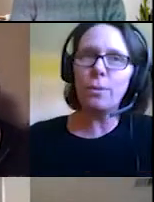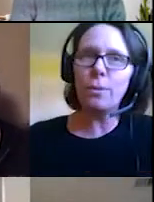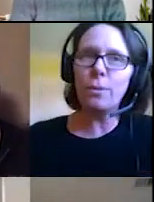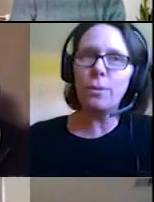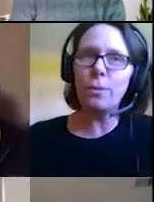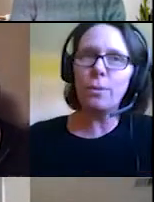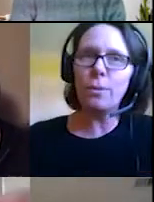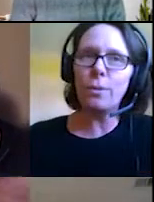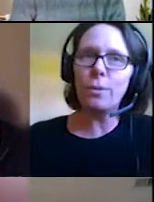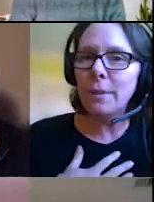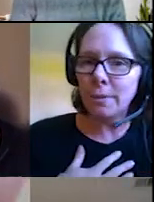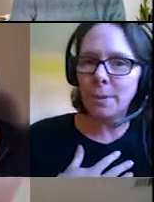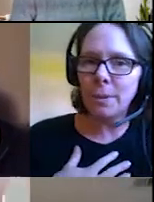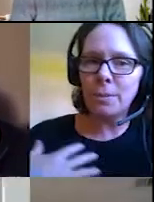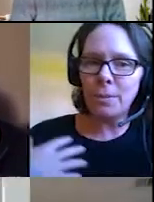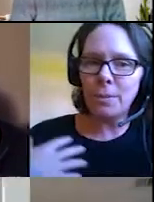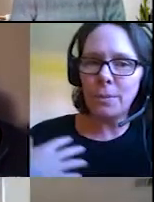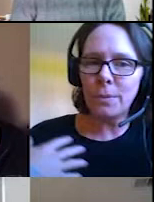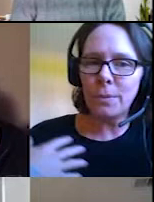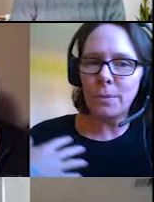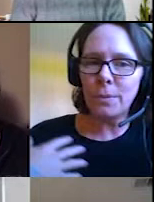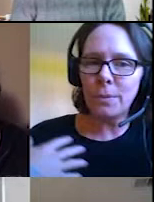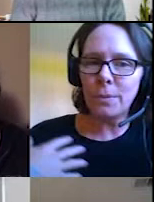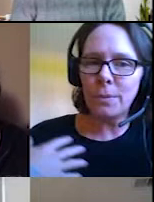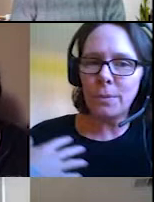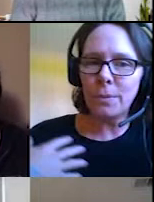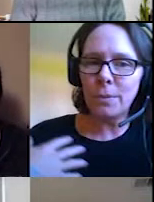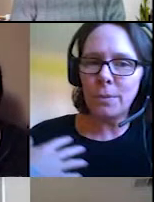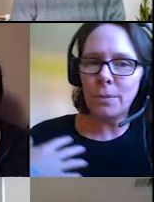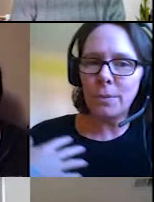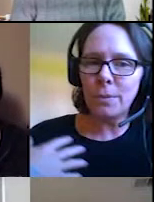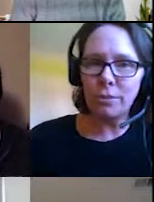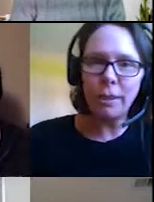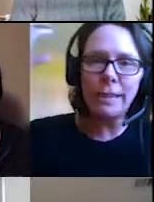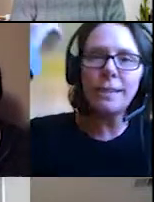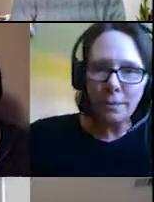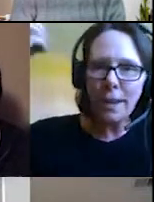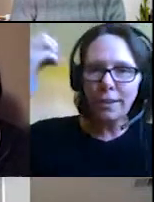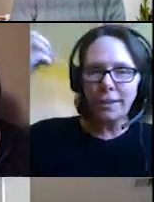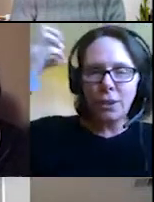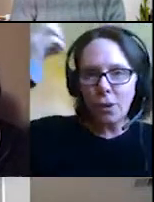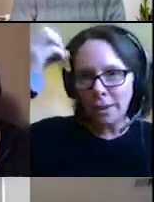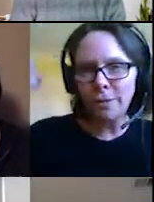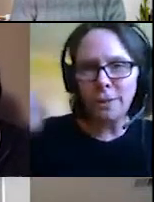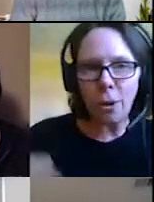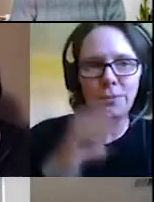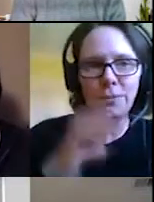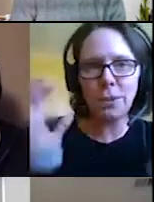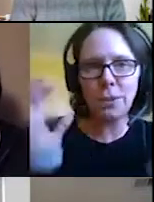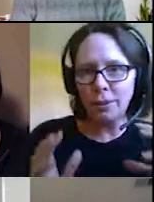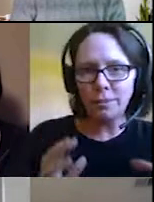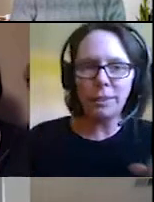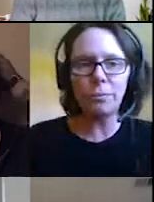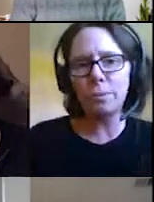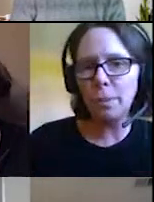before. So that helps me feel comfortable and more able to use it. Releases some of that cognitive load so I